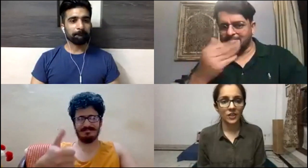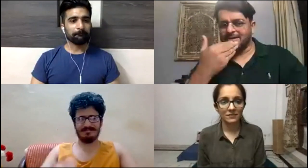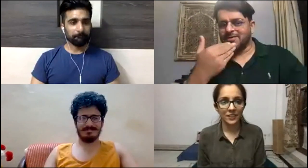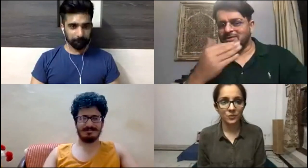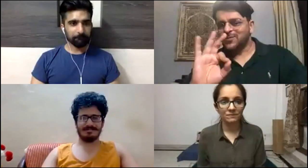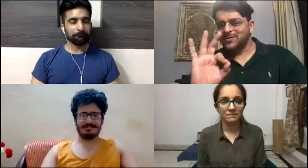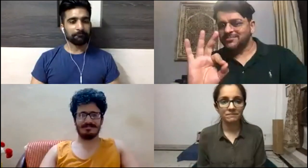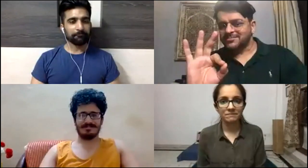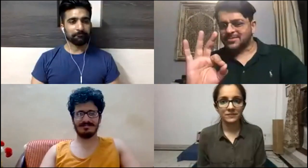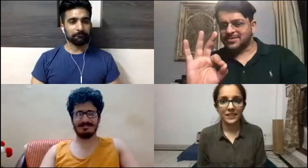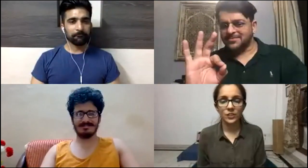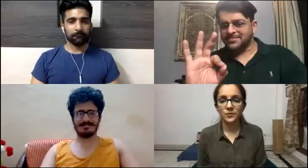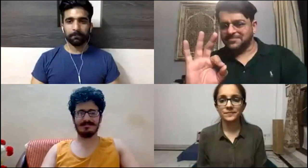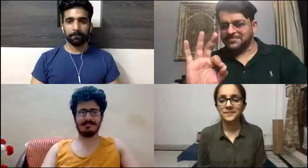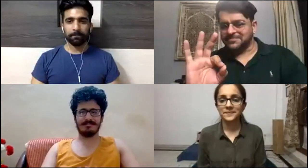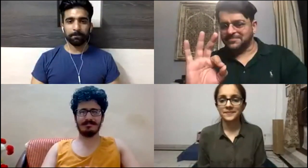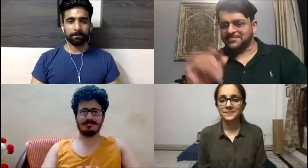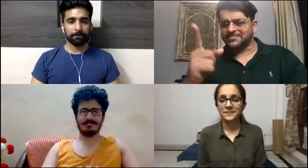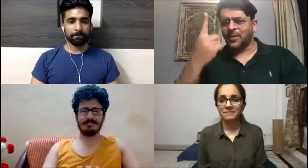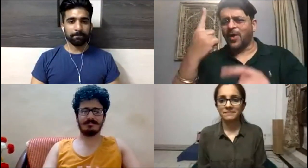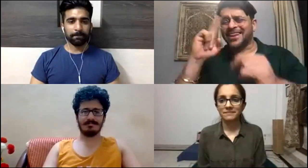Got it. Thank you. Thank you.